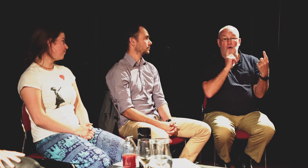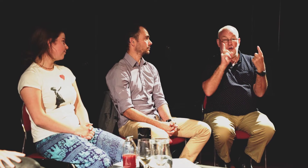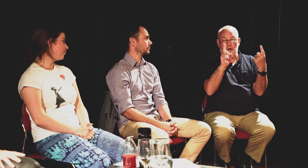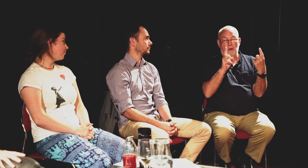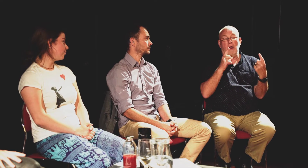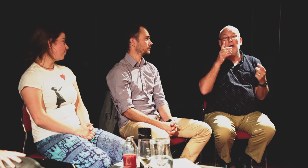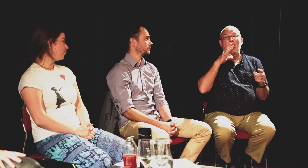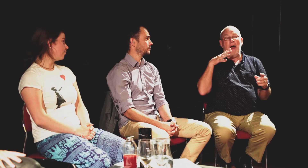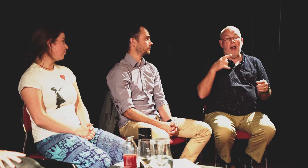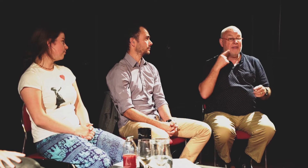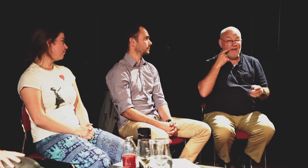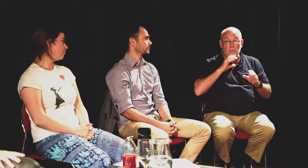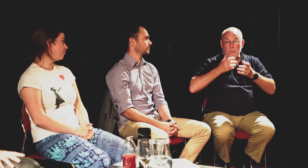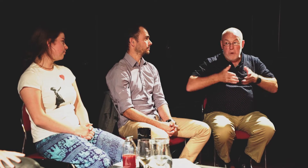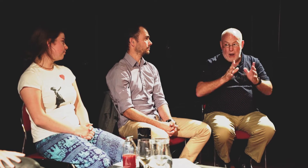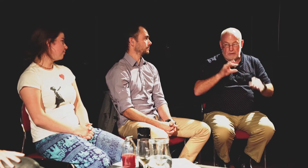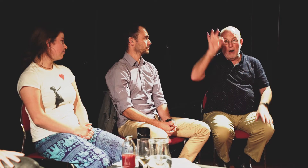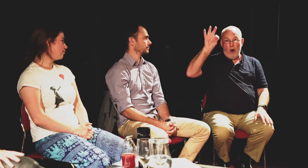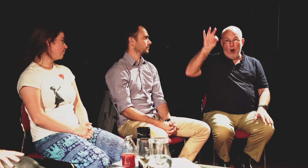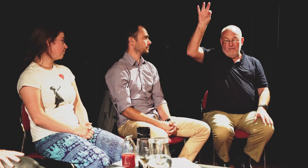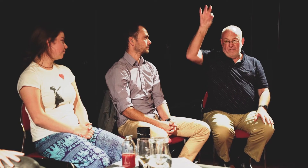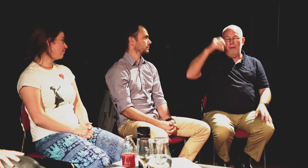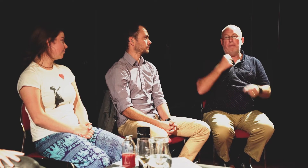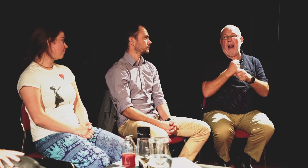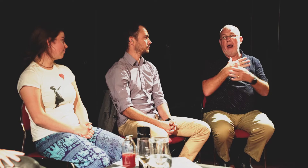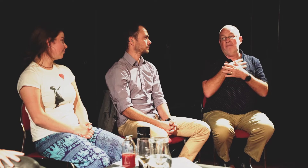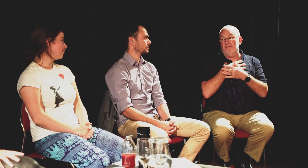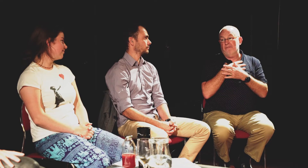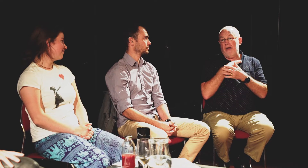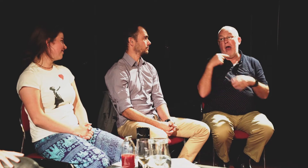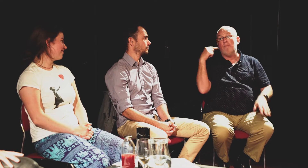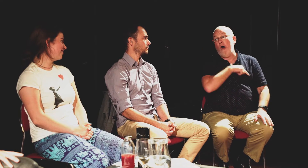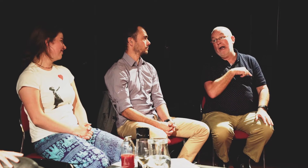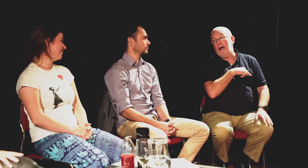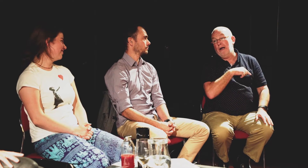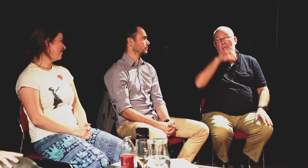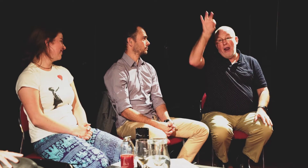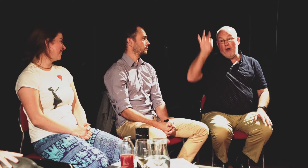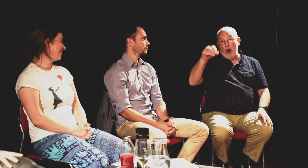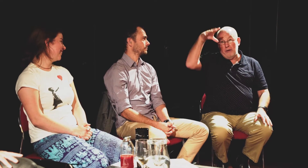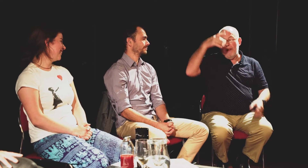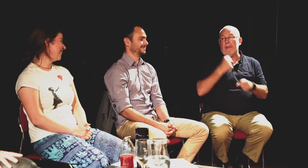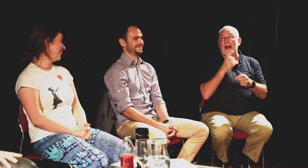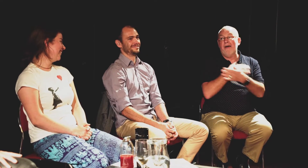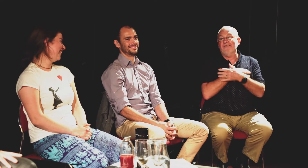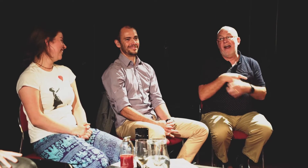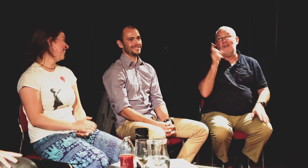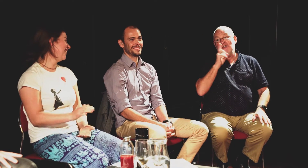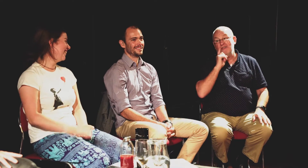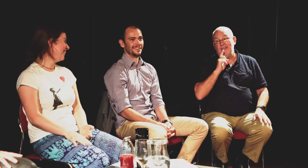and 1 girl. And the deaf way is having the light on and off when you make love. So you turn the light on and you